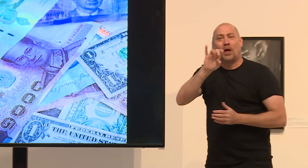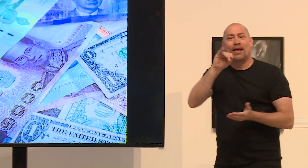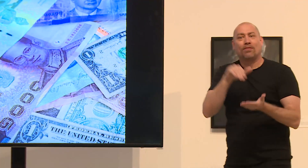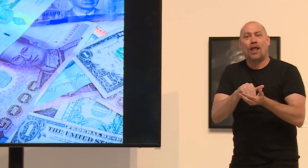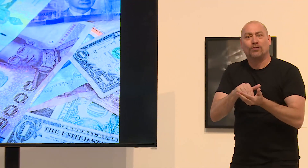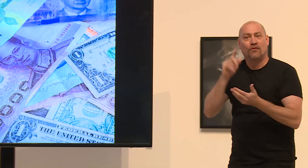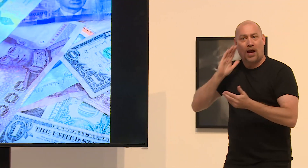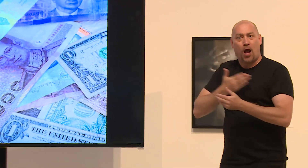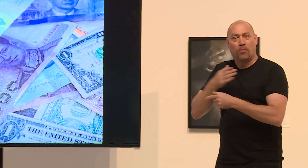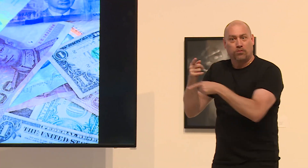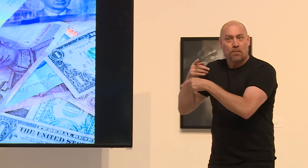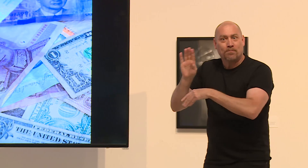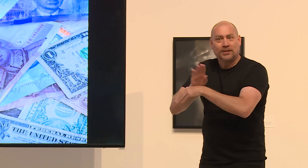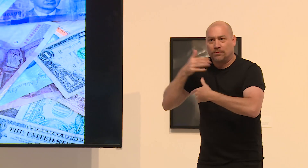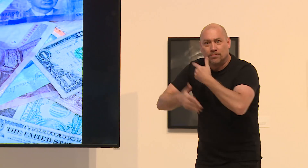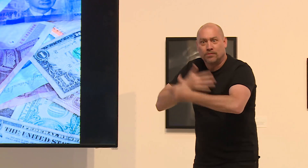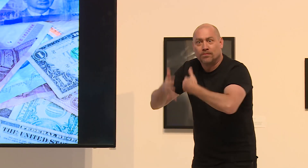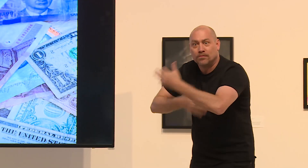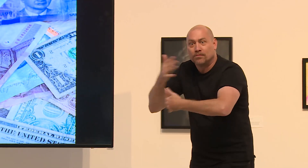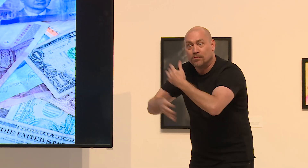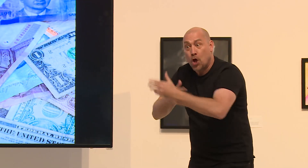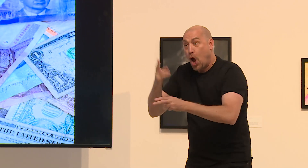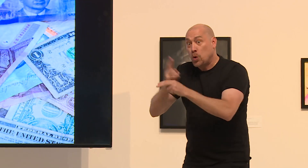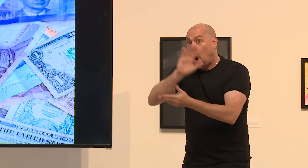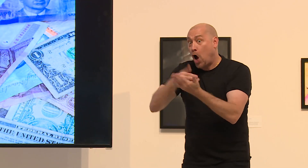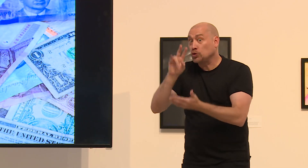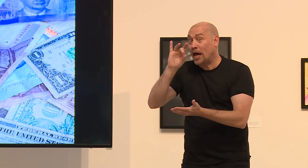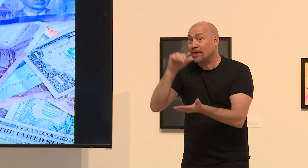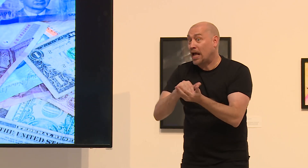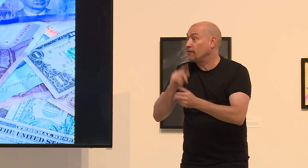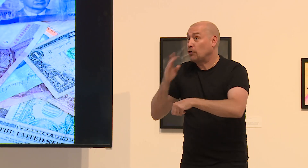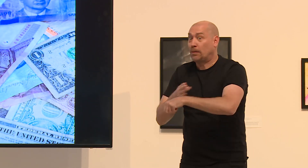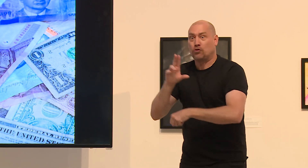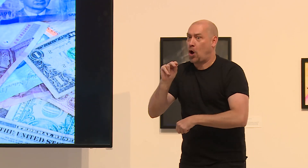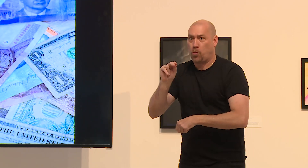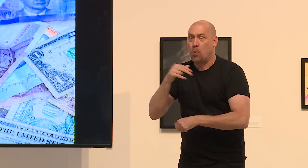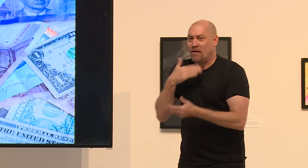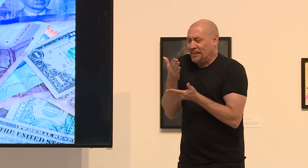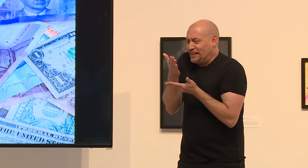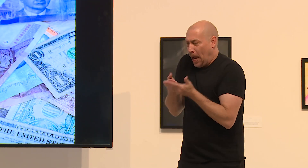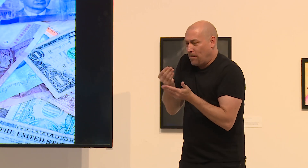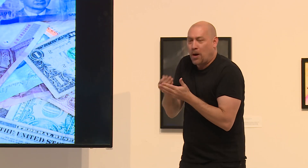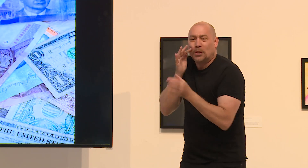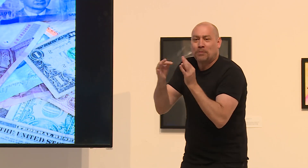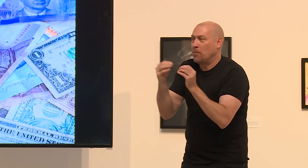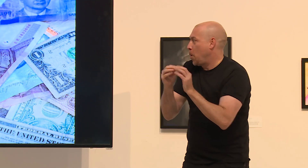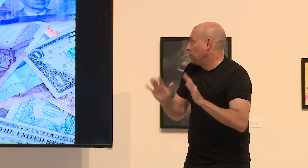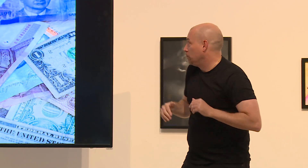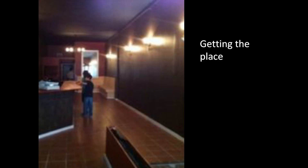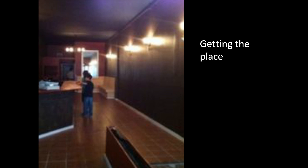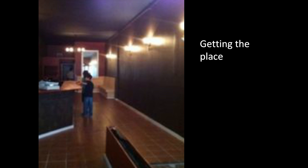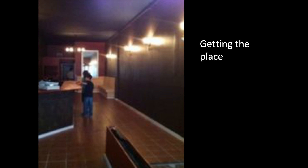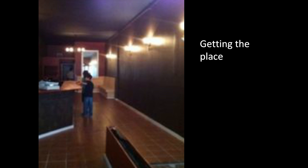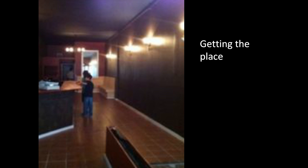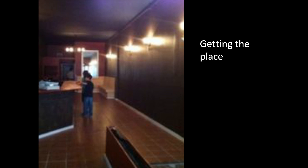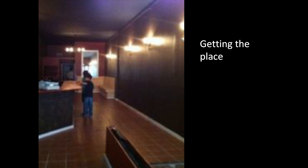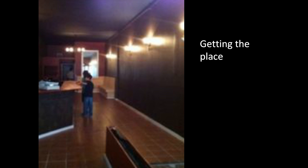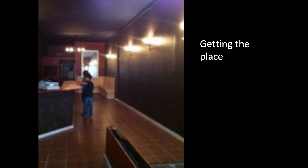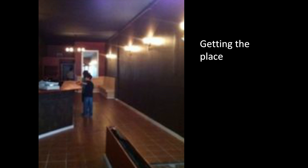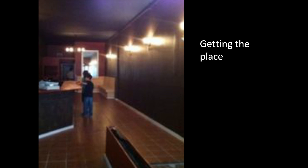And we were able to establish these business partners who were able to give us the funds we needed.